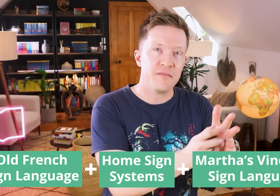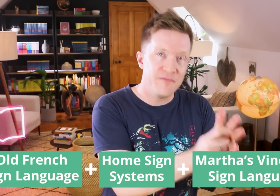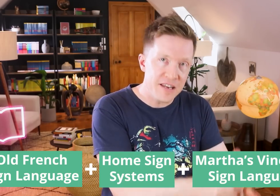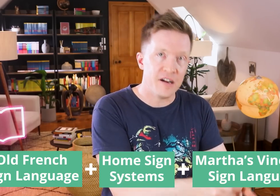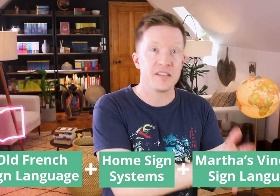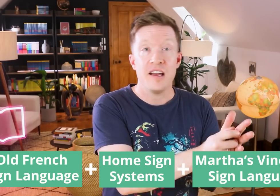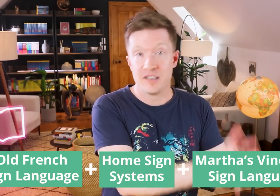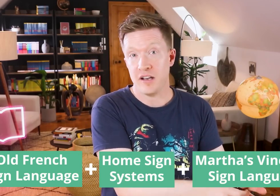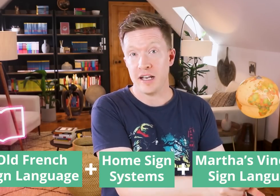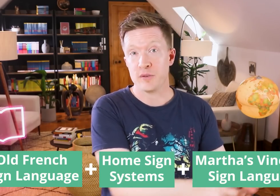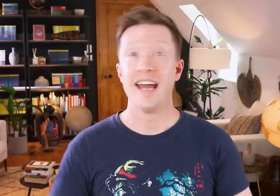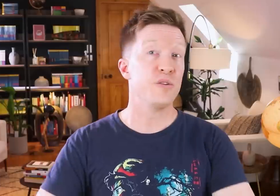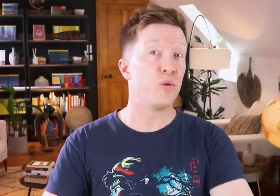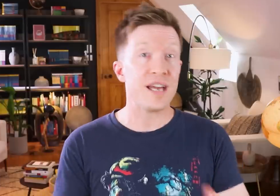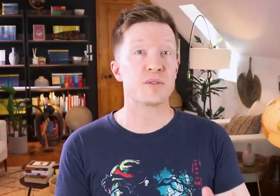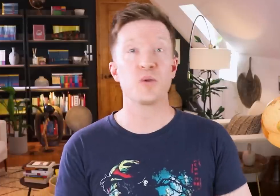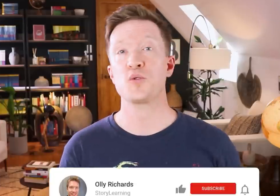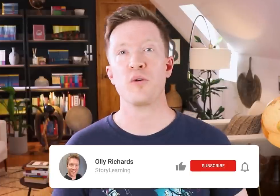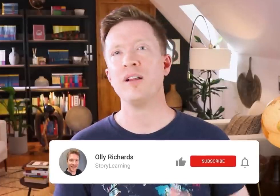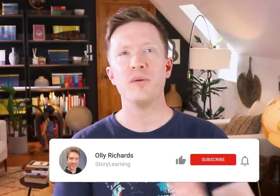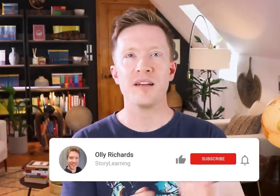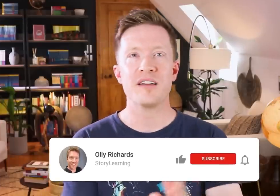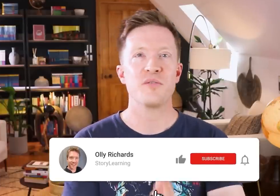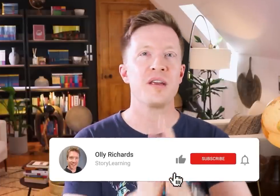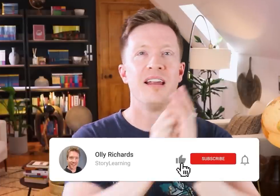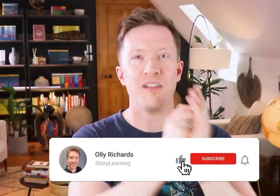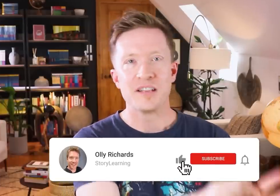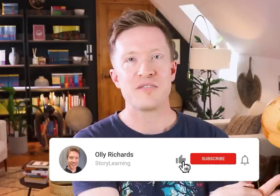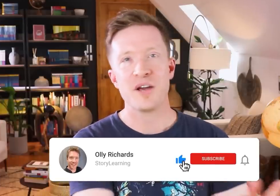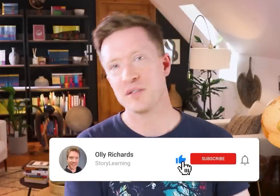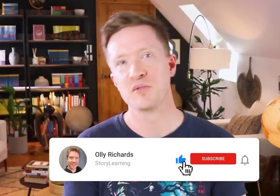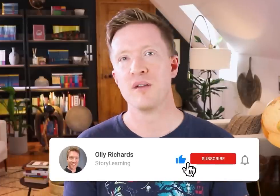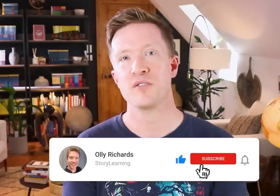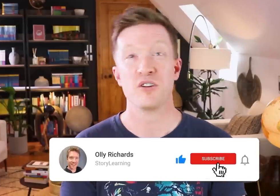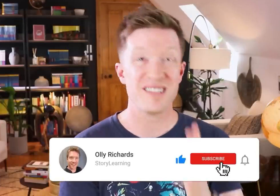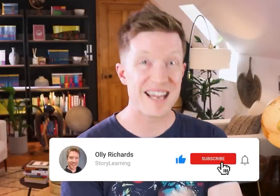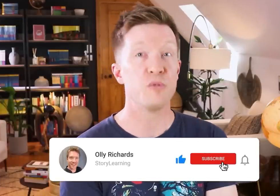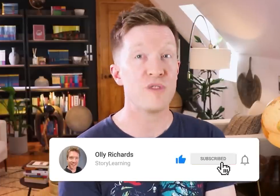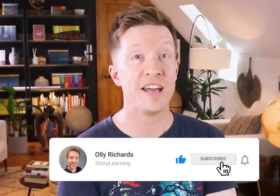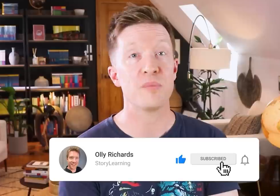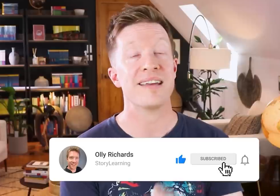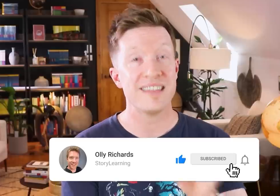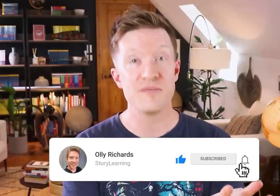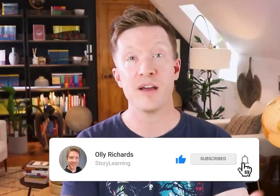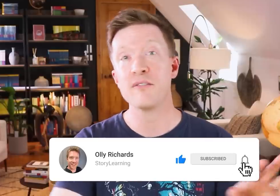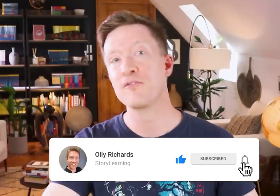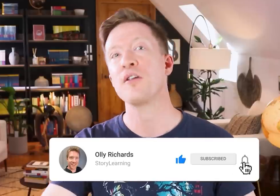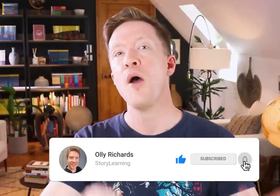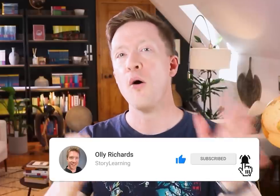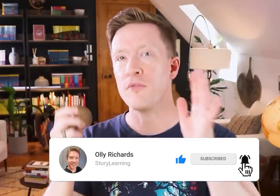Vineyard's sign language. And if you thought that was a cool story, well, I would love it if you would like this video and subscribe to the channel, because that will really help get this video in front of